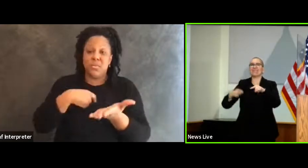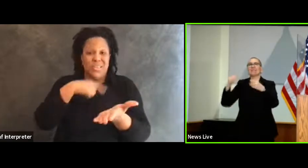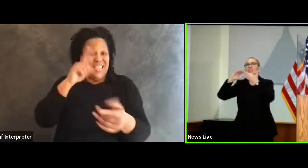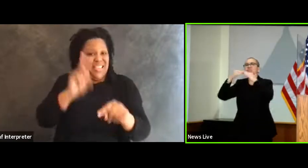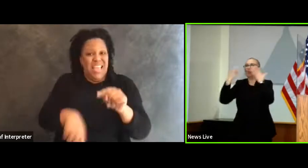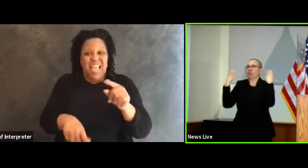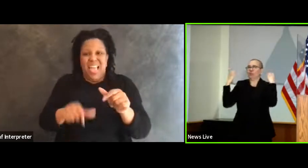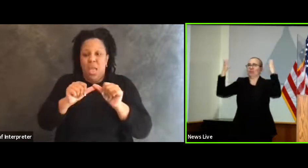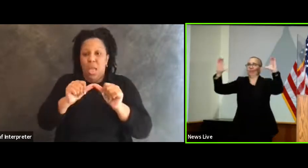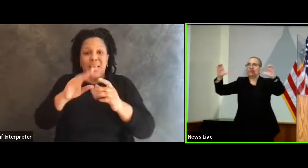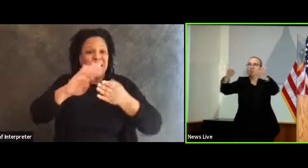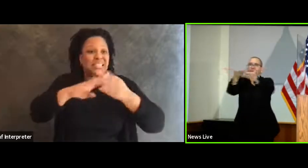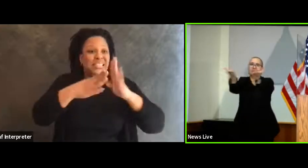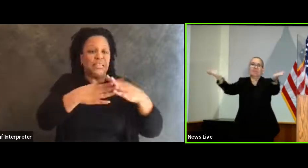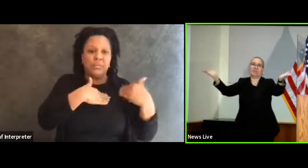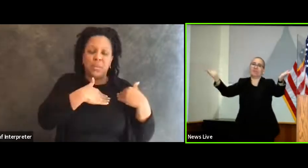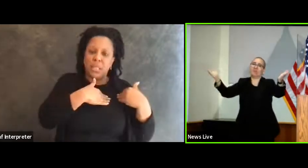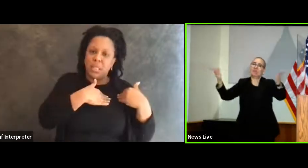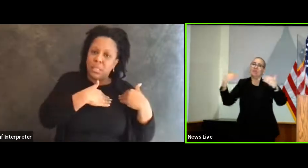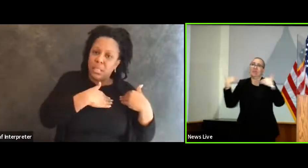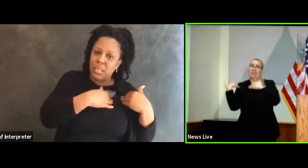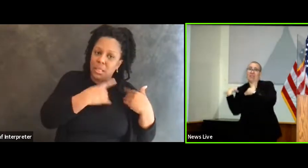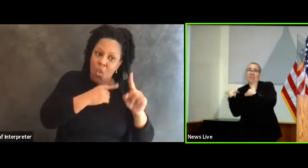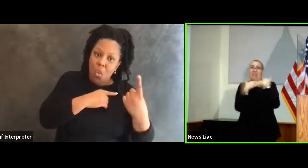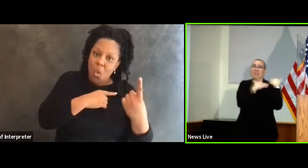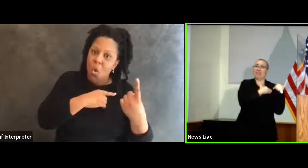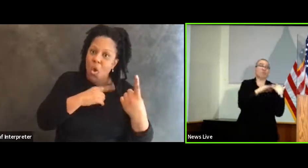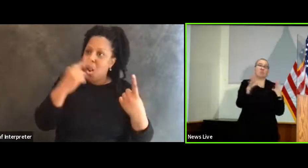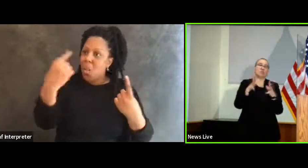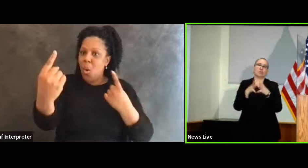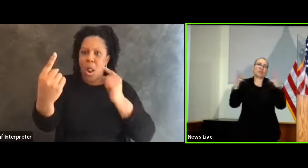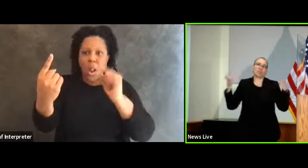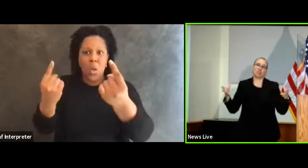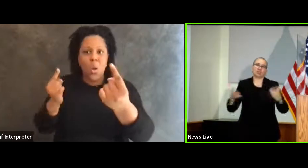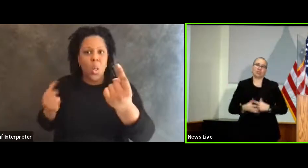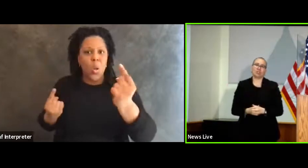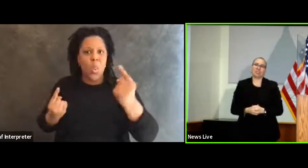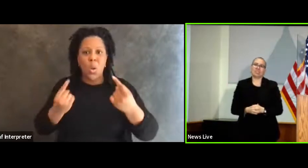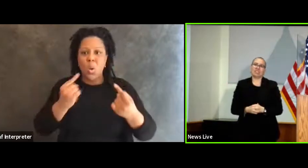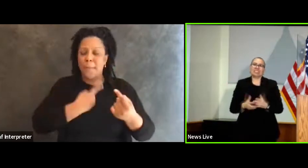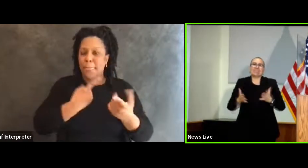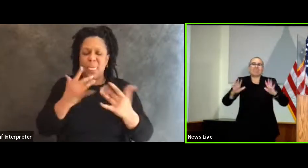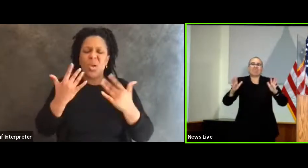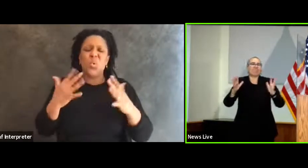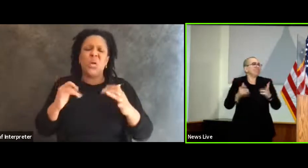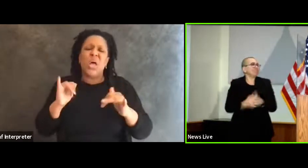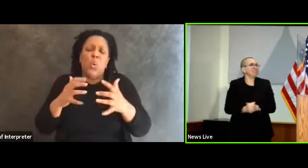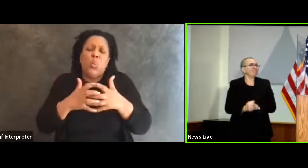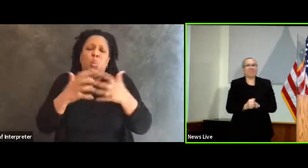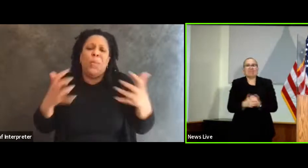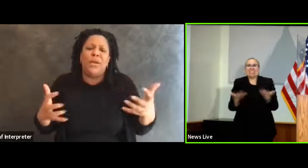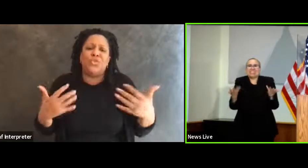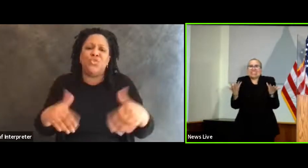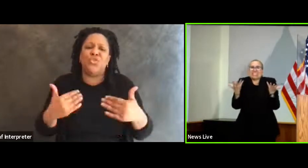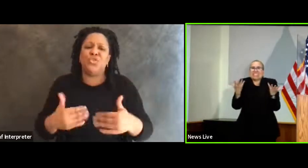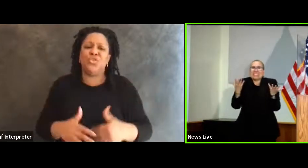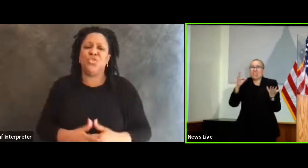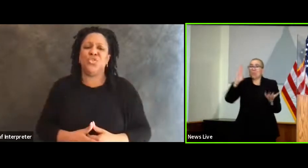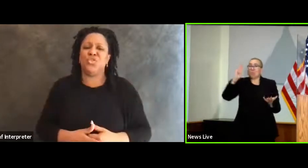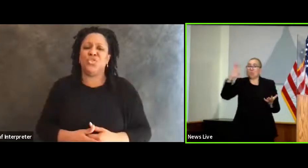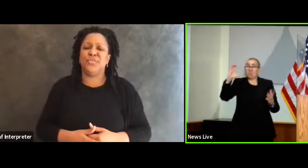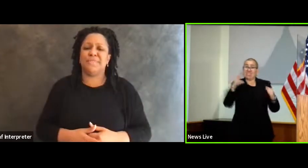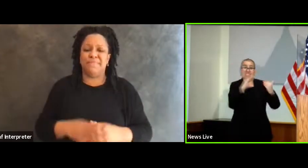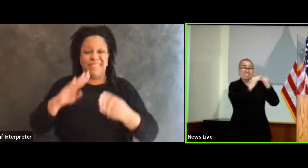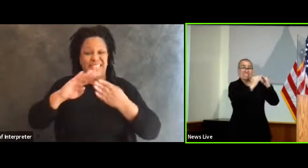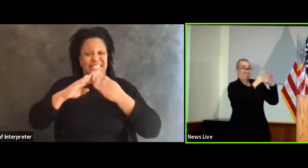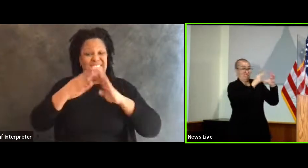of alone, because it is simply untenable for a city like Brooklyn Center to be able to